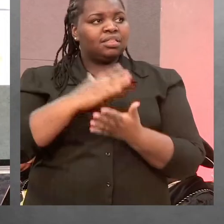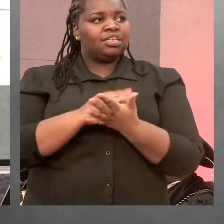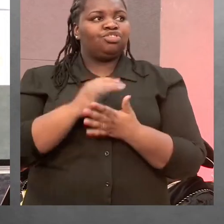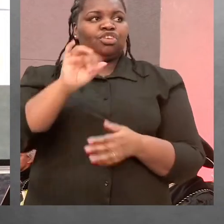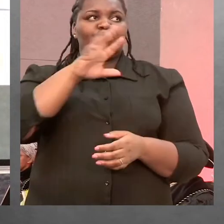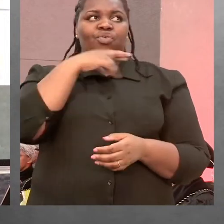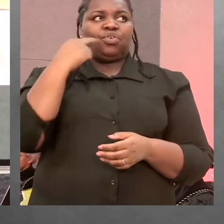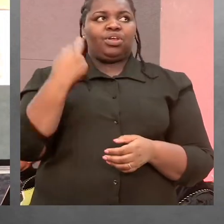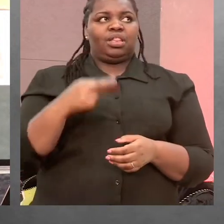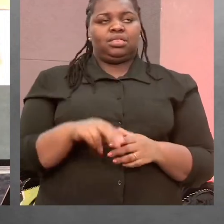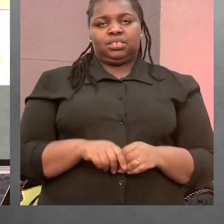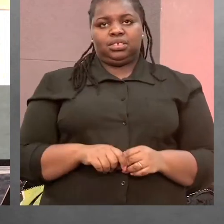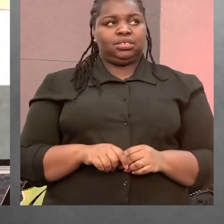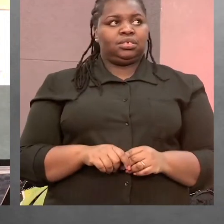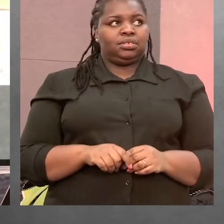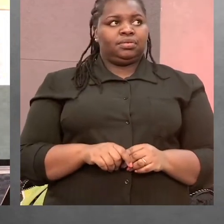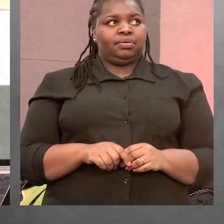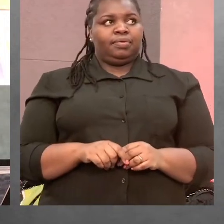reality.